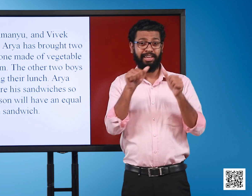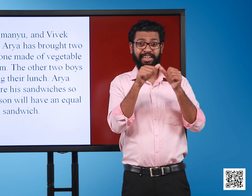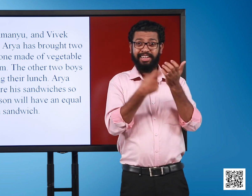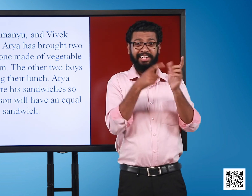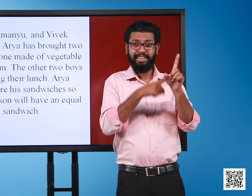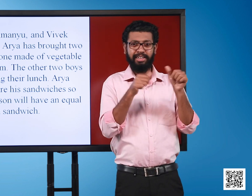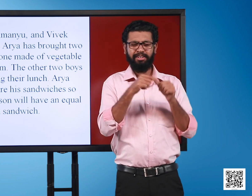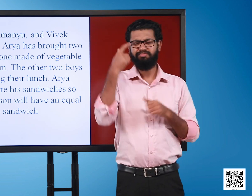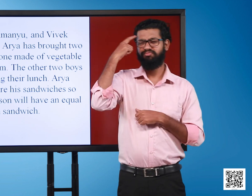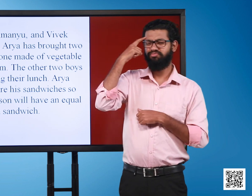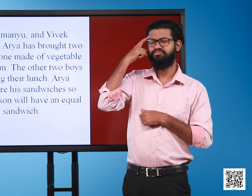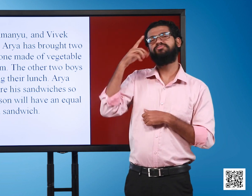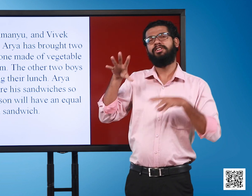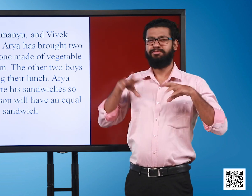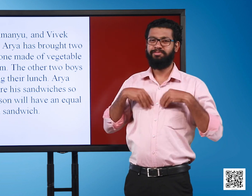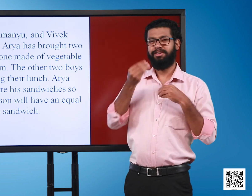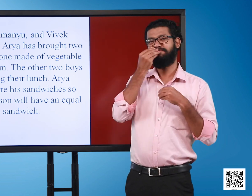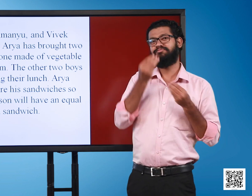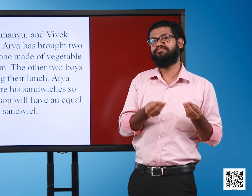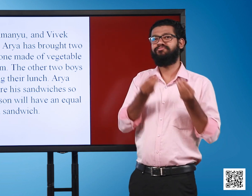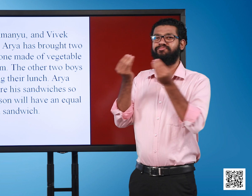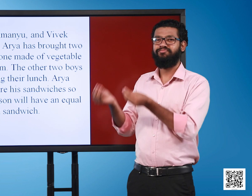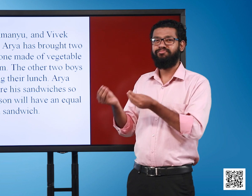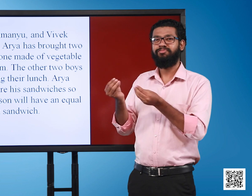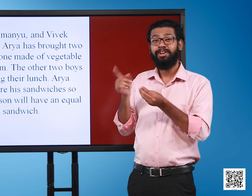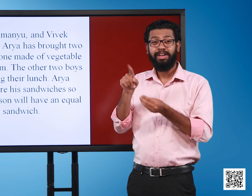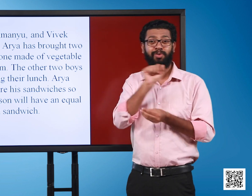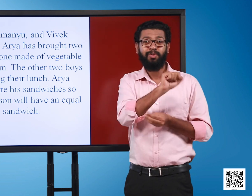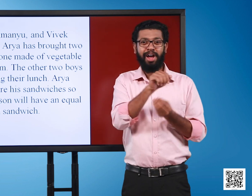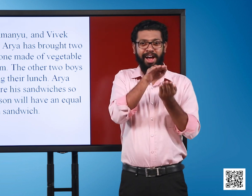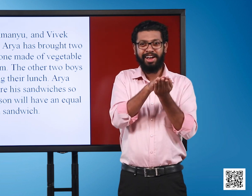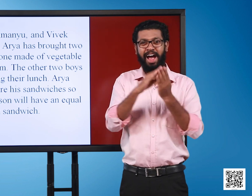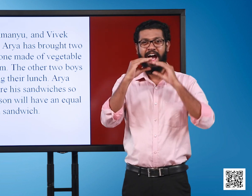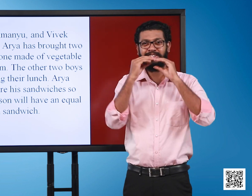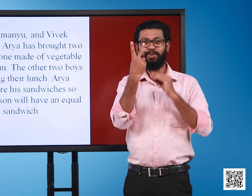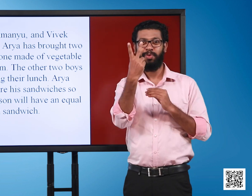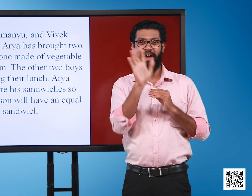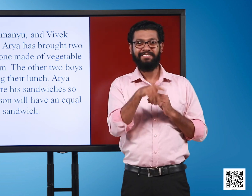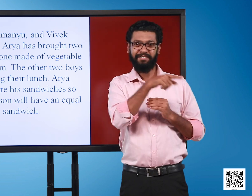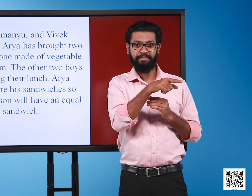Arya agreed to share his sandwiches so that each person will have an equal share of each sandwich.